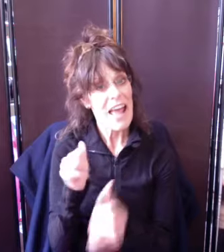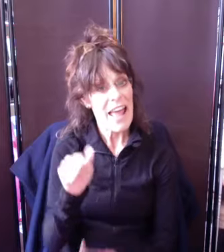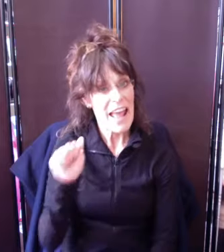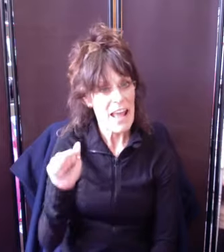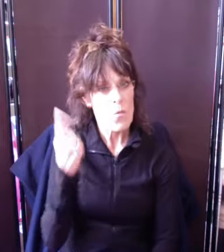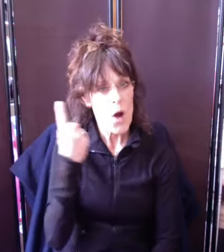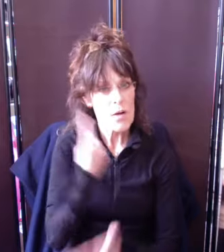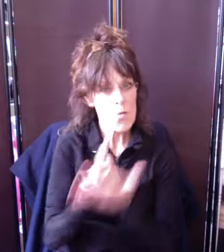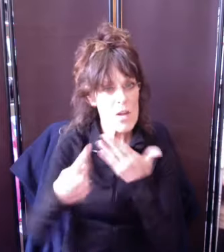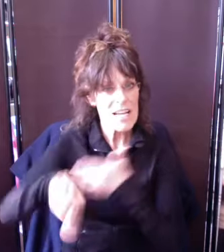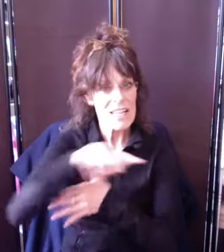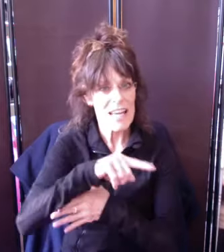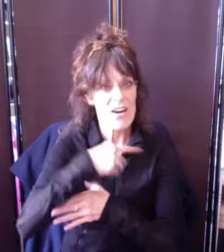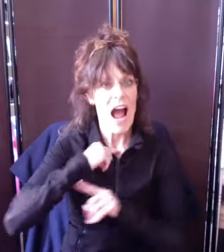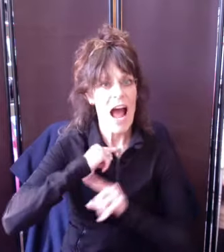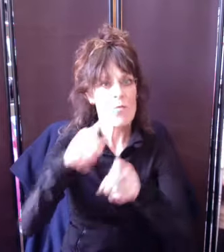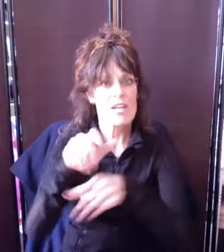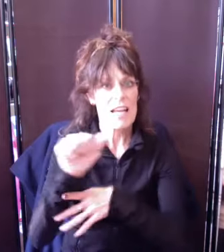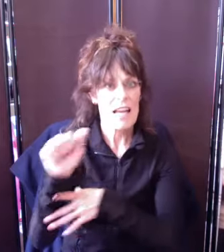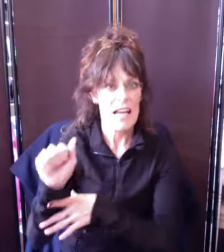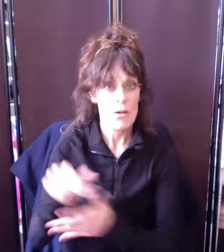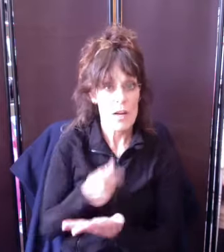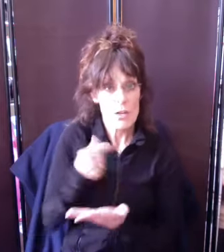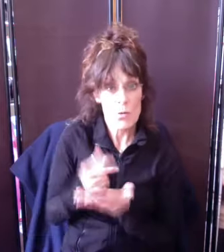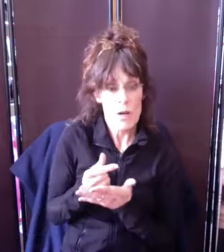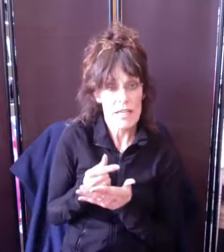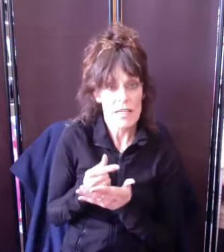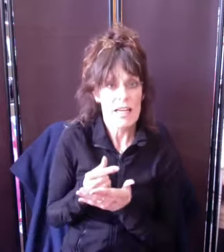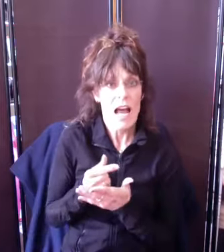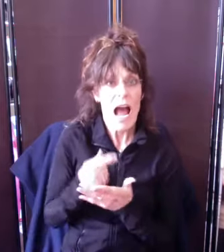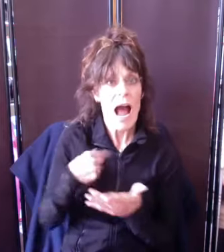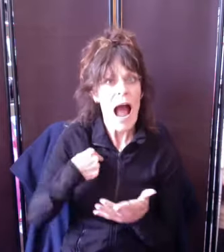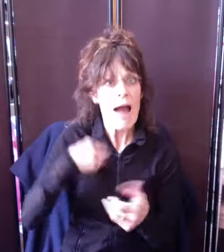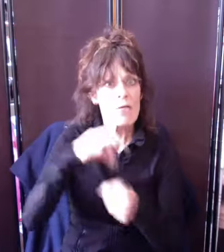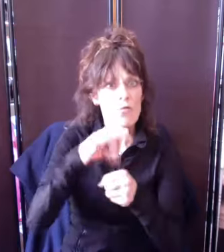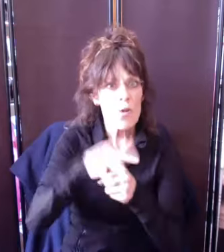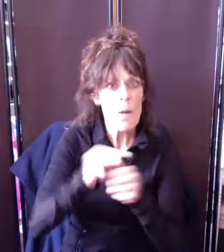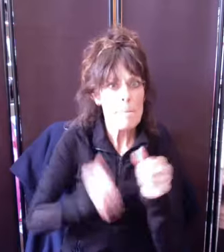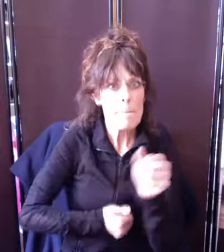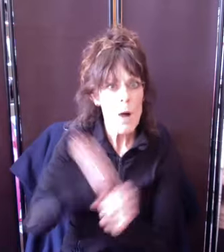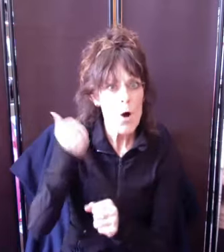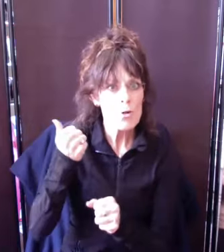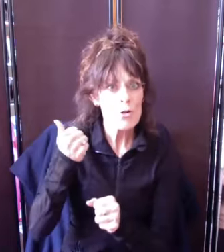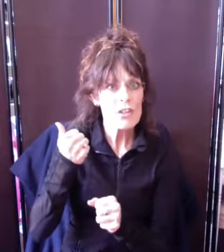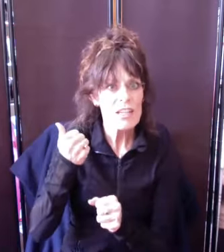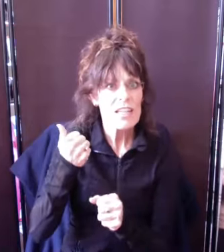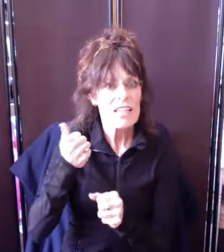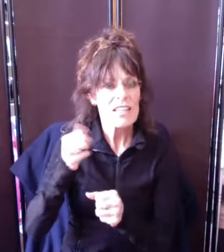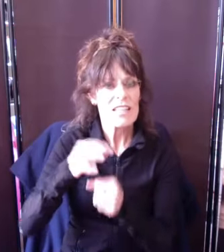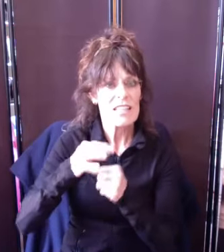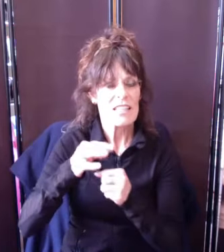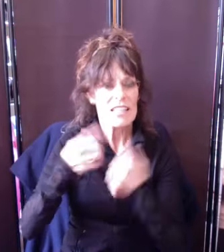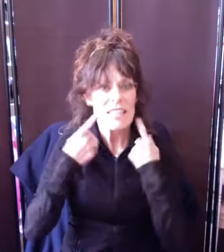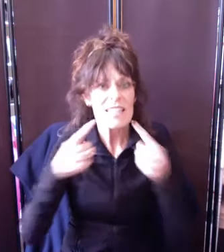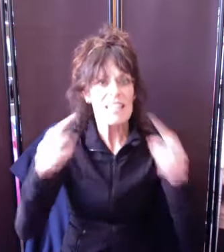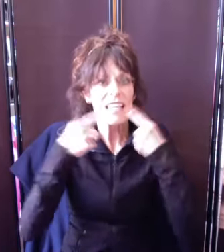you, when I graduated from high school, I was voted most likely to succeed, class favorite, class president, and I was going to Rice